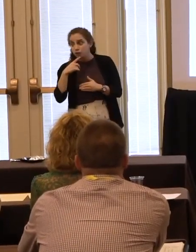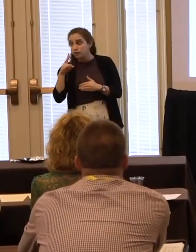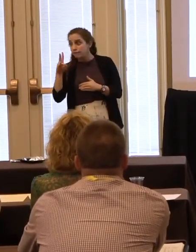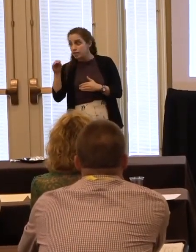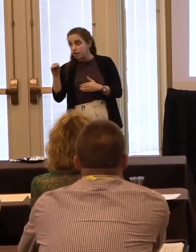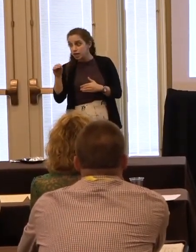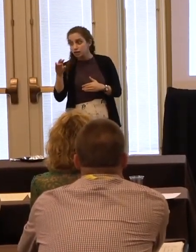cutoff.